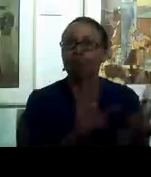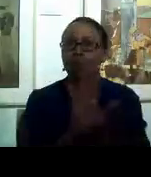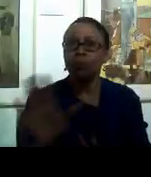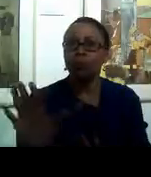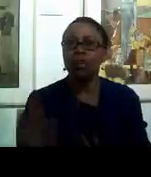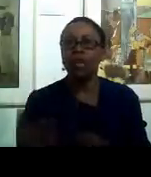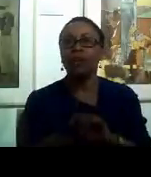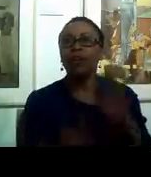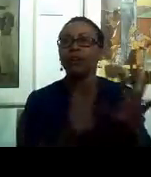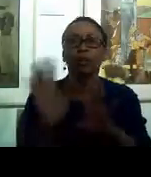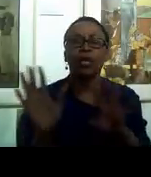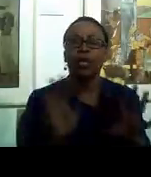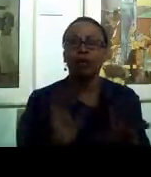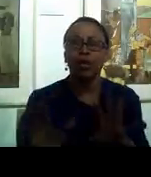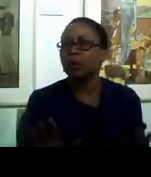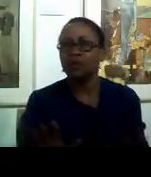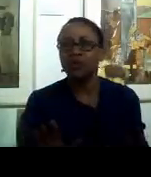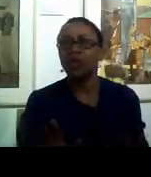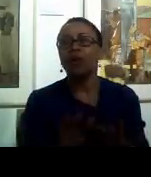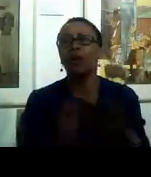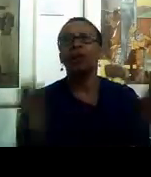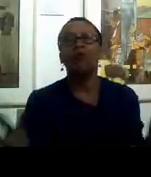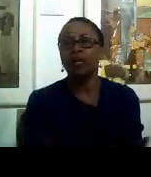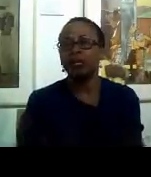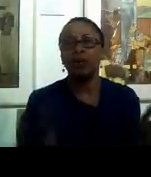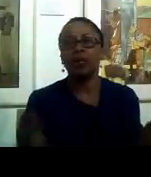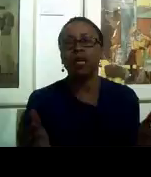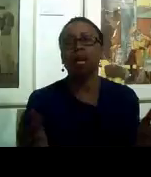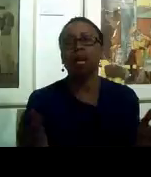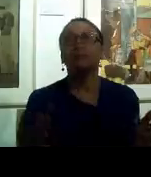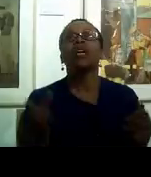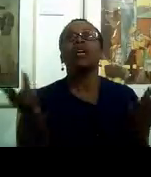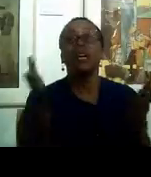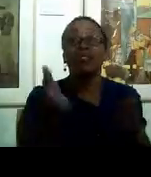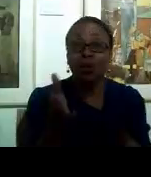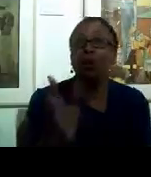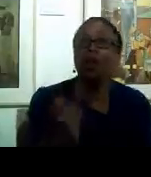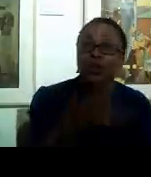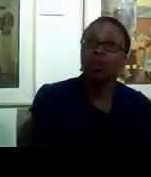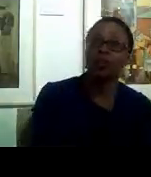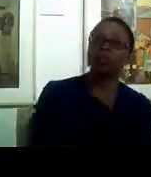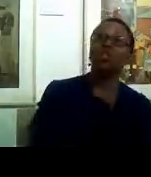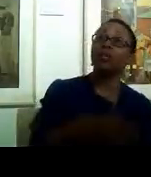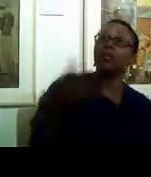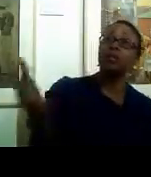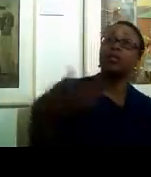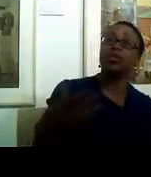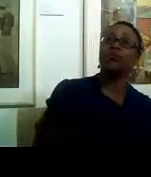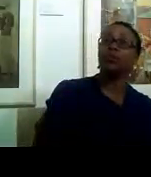forms, in the mm-hmm. interplay of colors, yes. all of that is a part of the arrangement, if you will. The arrangement, yes. the juxtaposition of imagery.